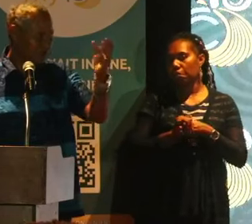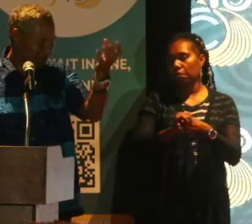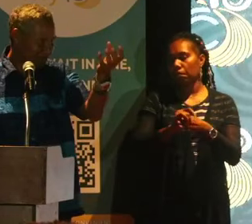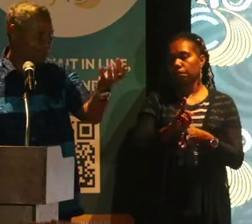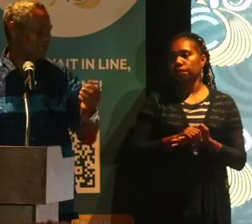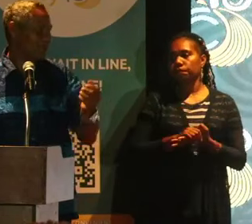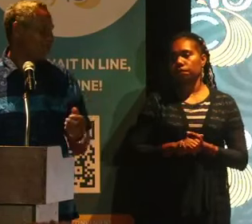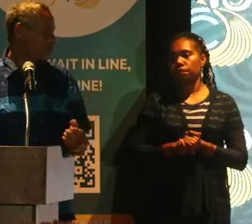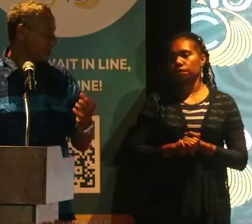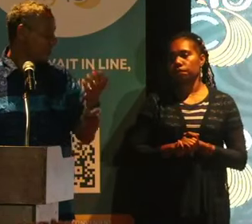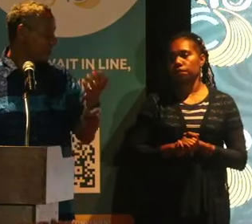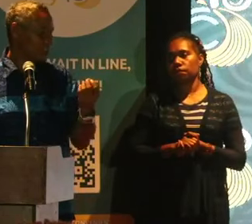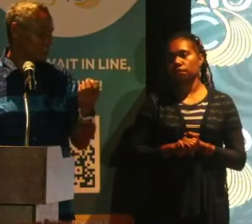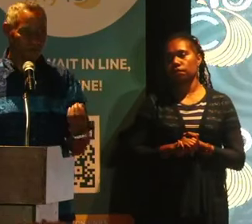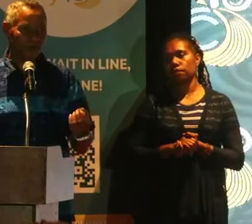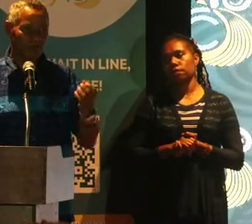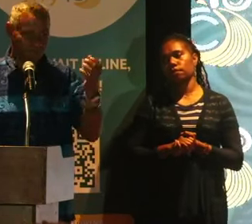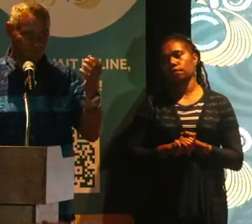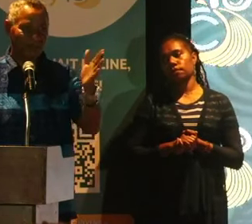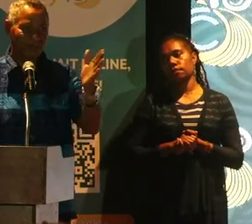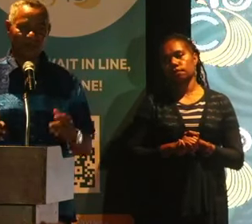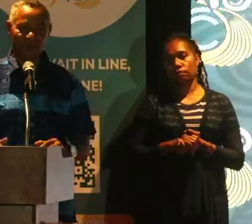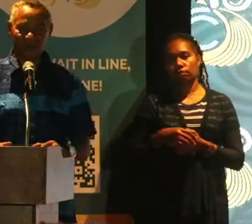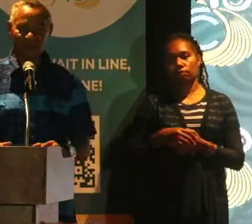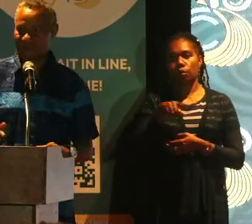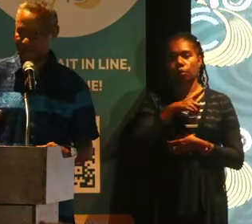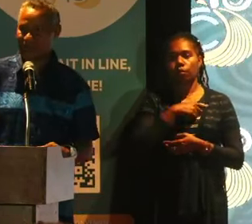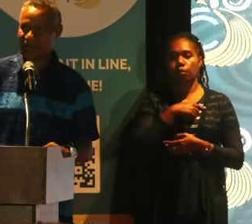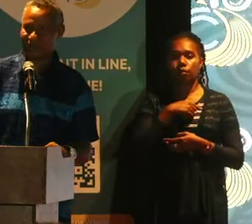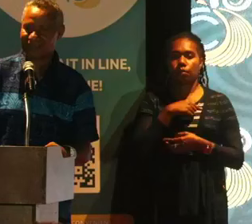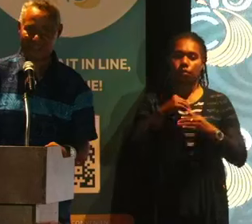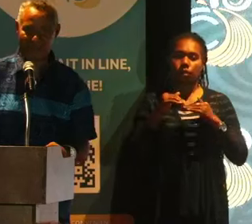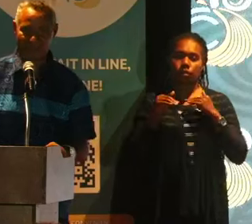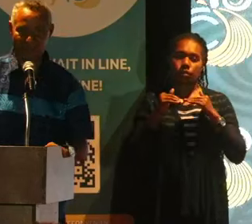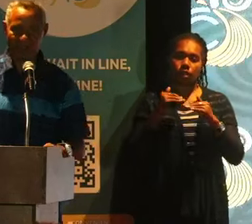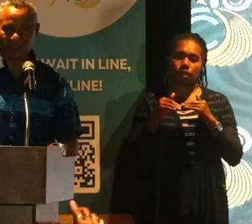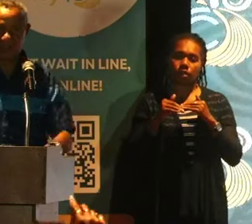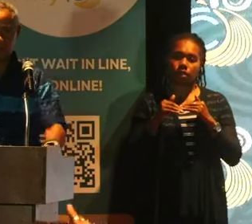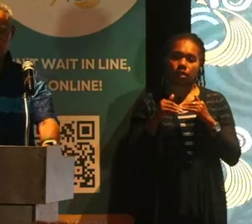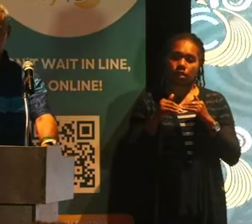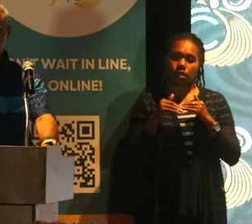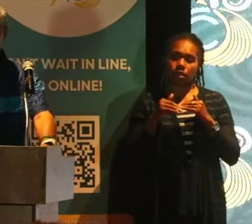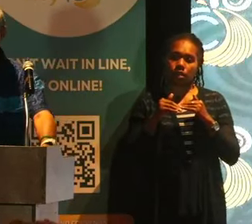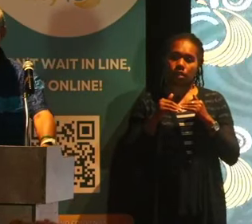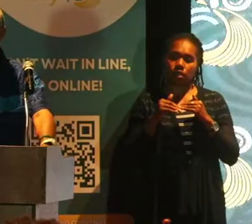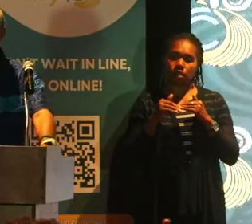or look, Simon Lily report law, drive me go through law. Thank you.